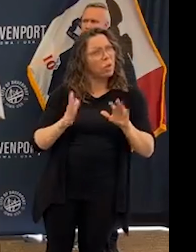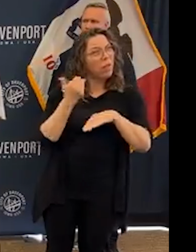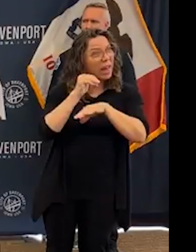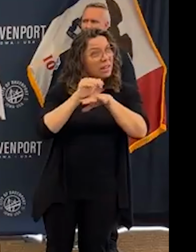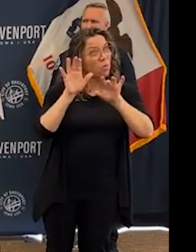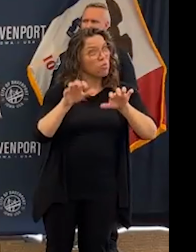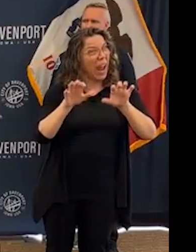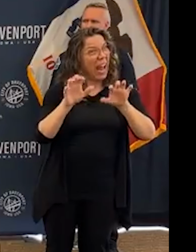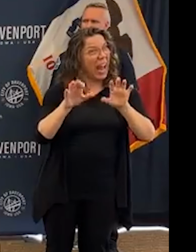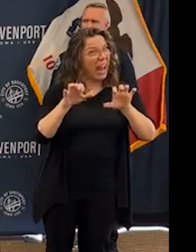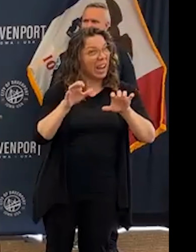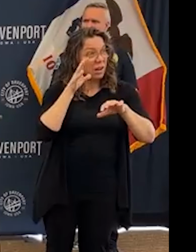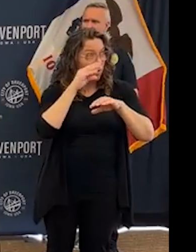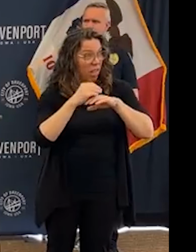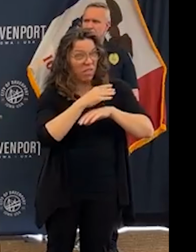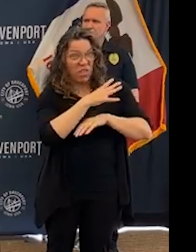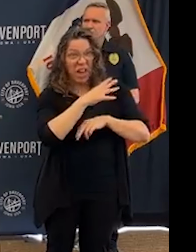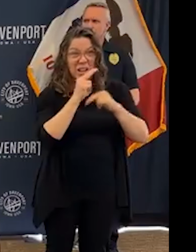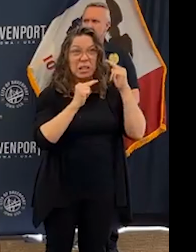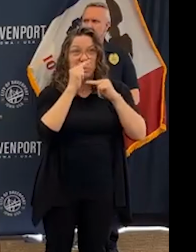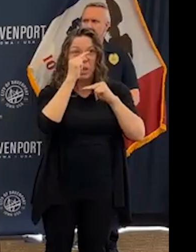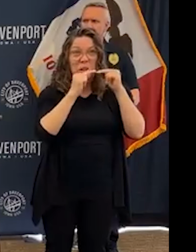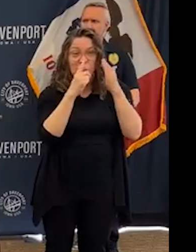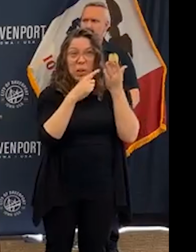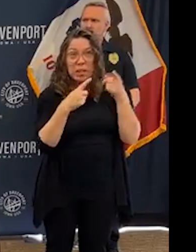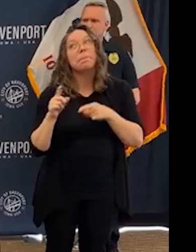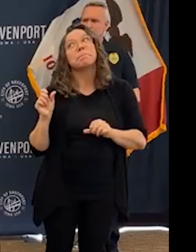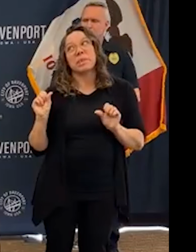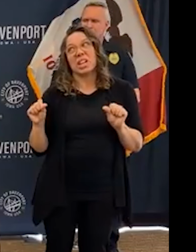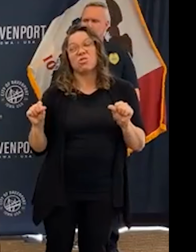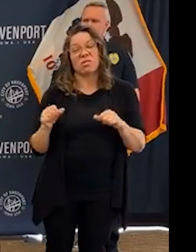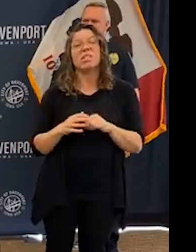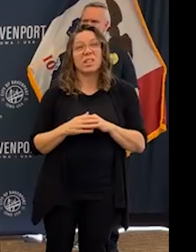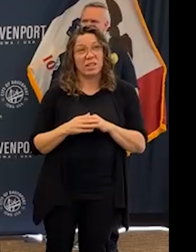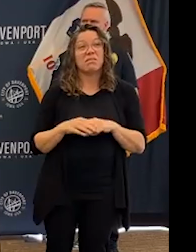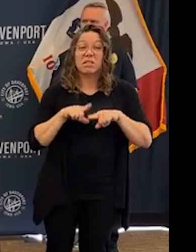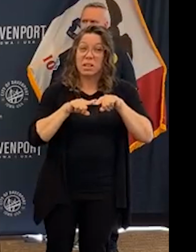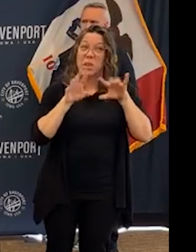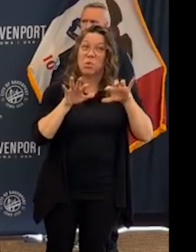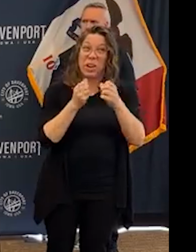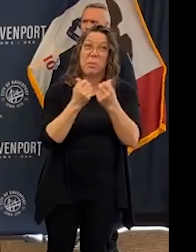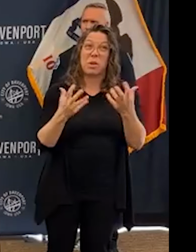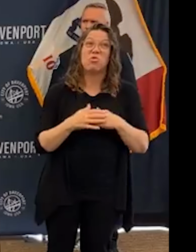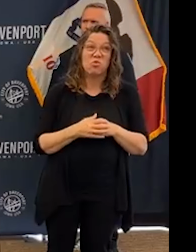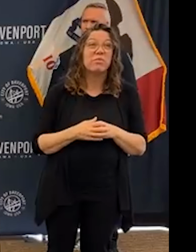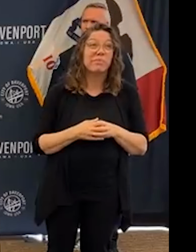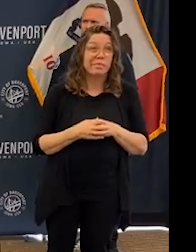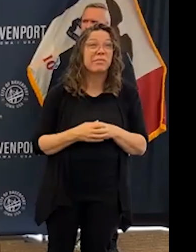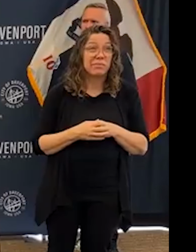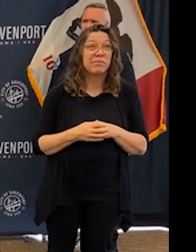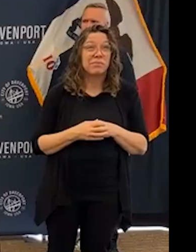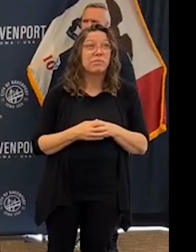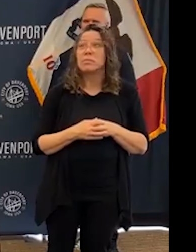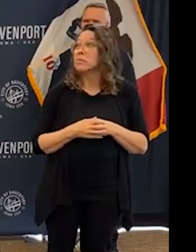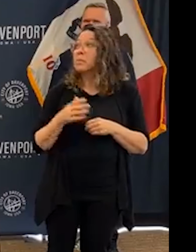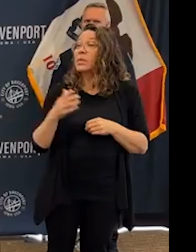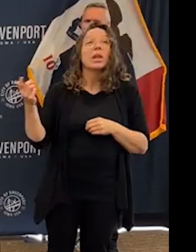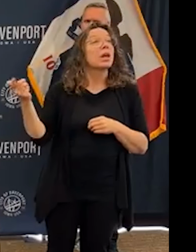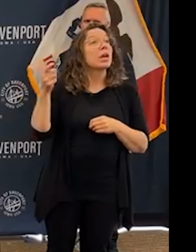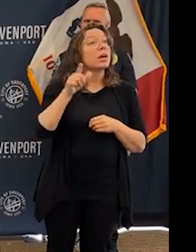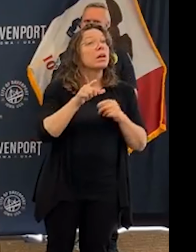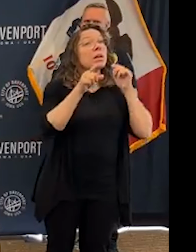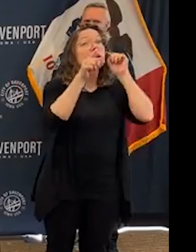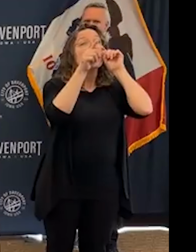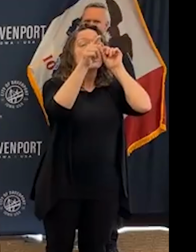affect the building and what it's telling you? Potentially, it depends on how much it's gonna rain. Okay, going back this way, sir. Just